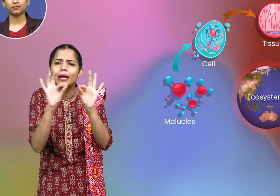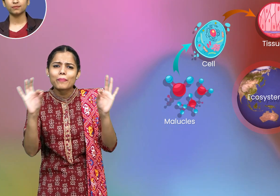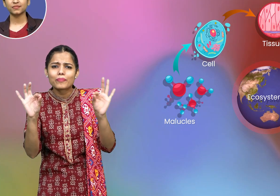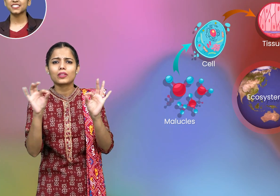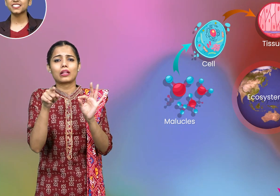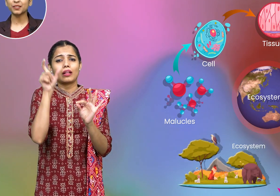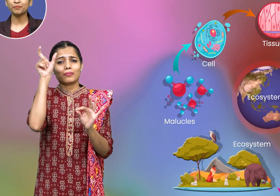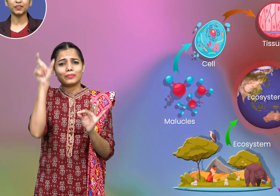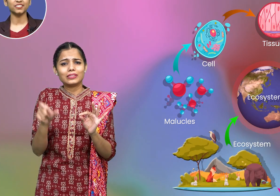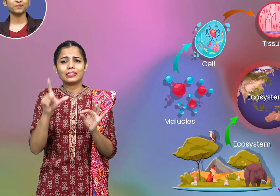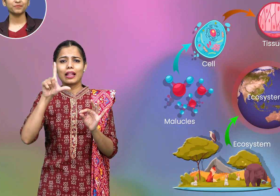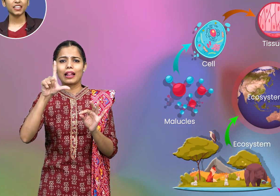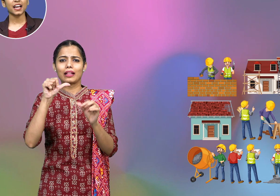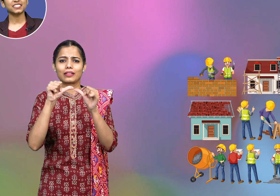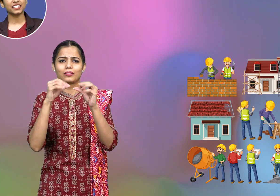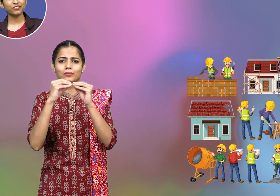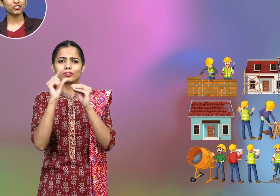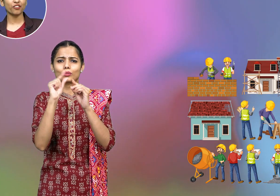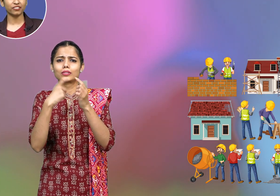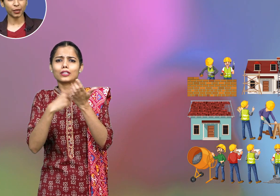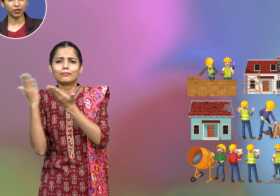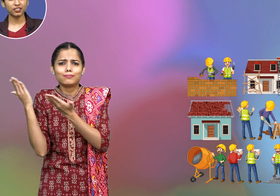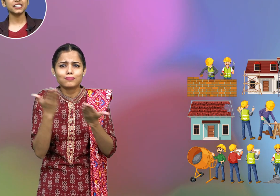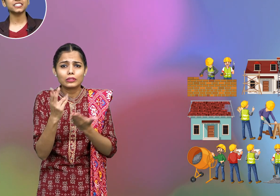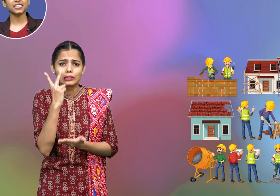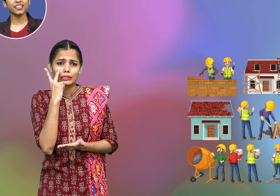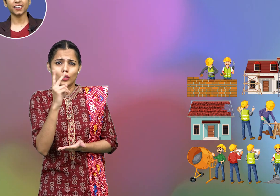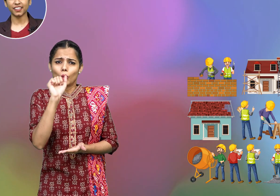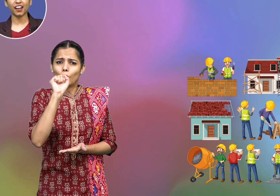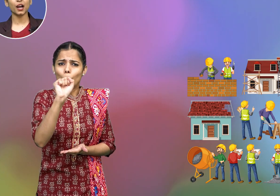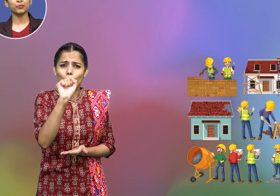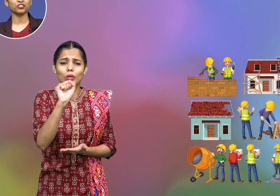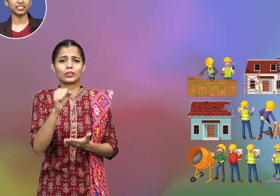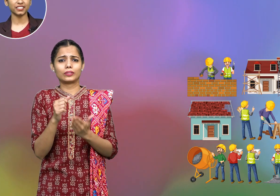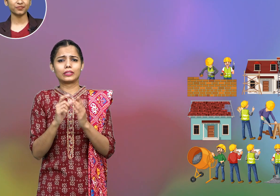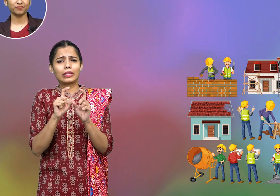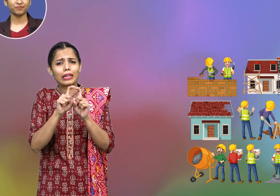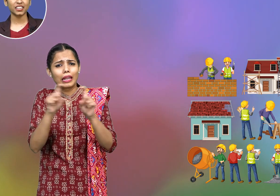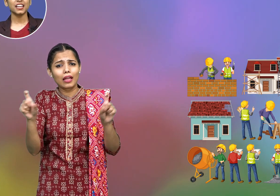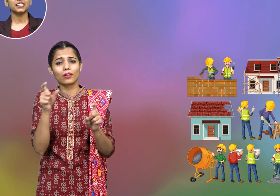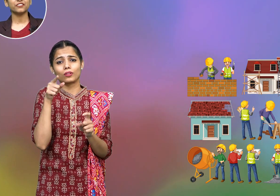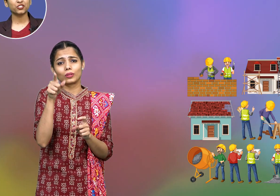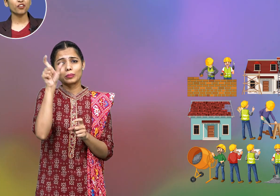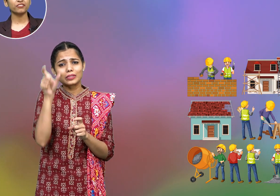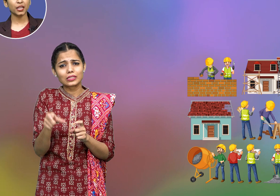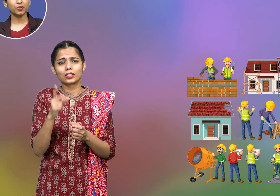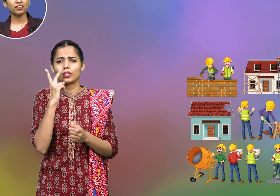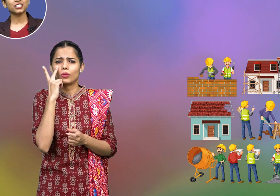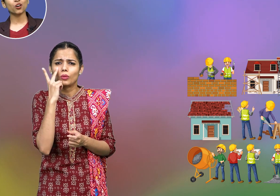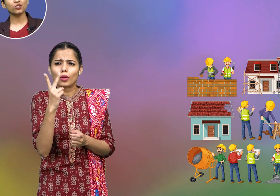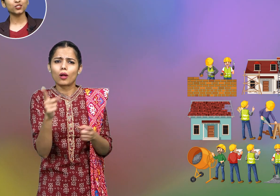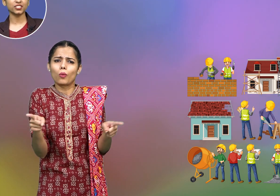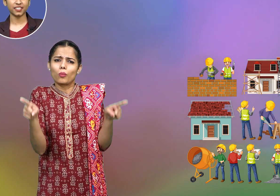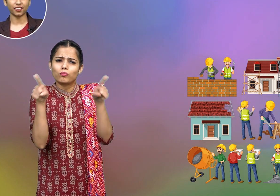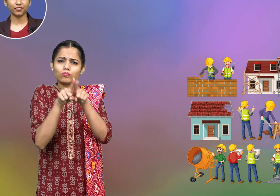performed? Simple, as the division of labor is seen in our community. Division of labor